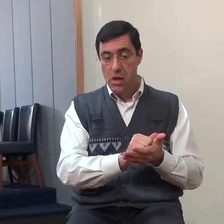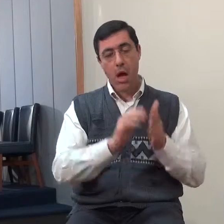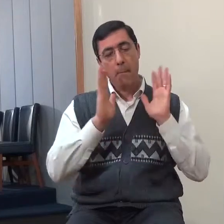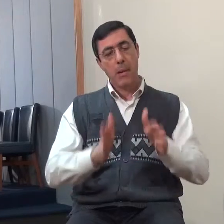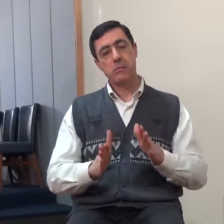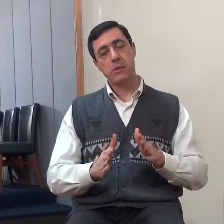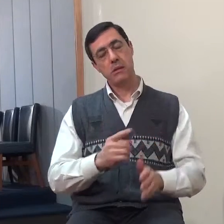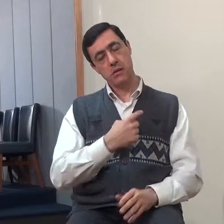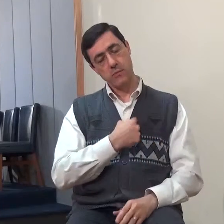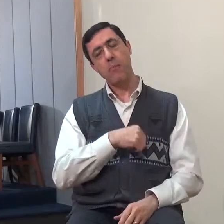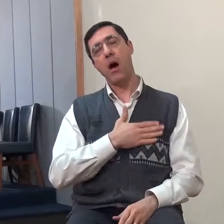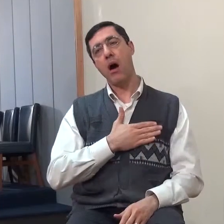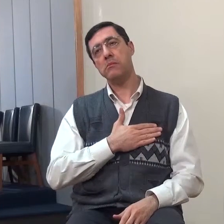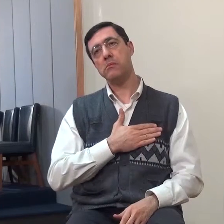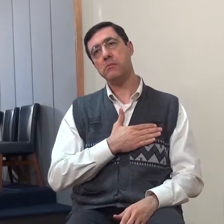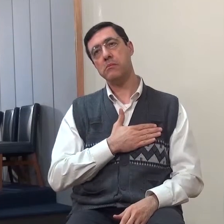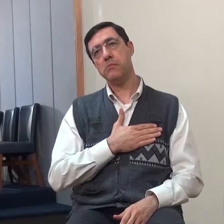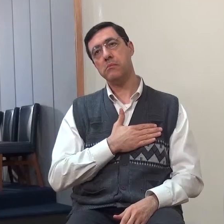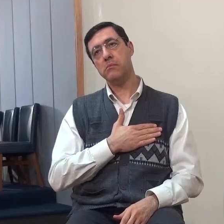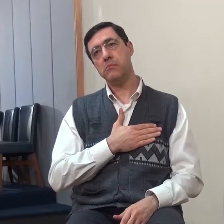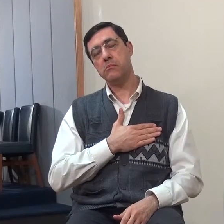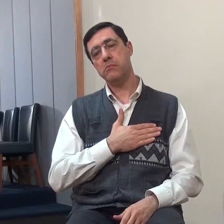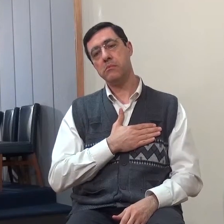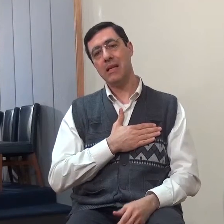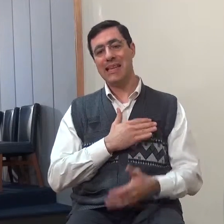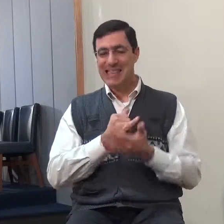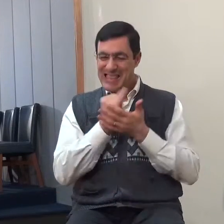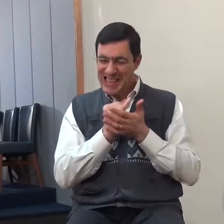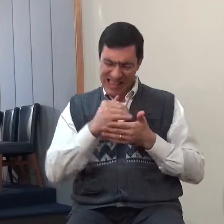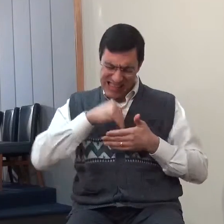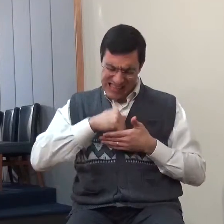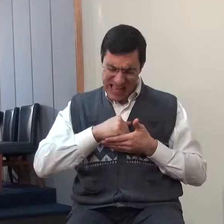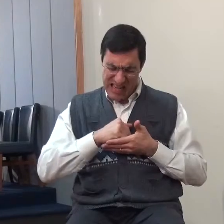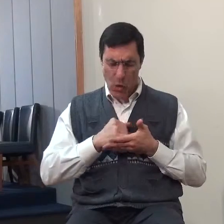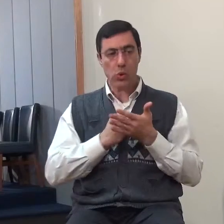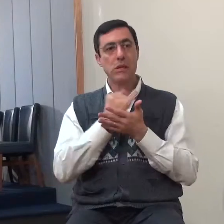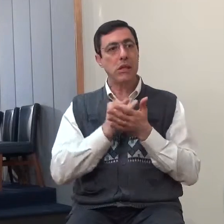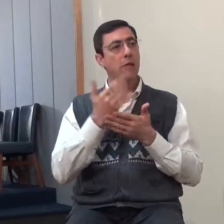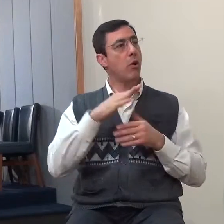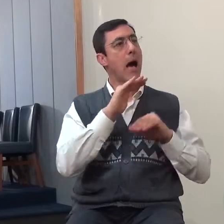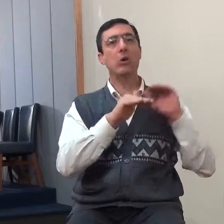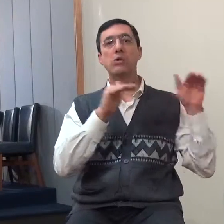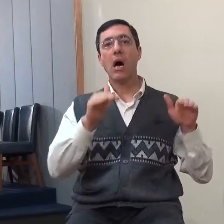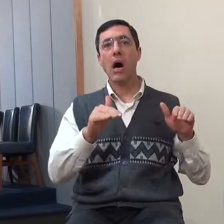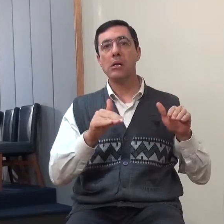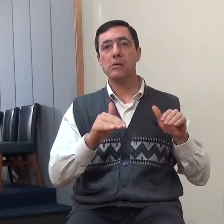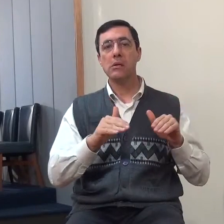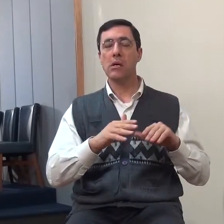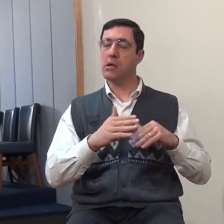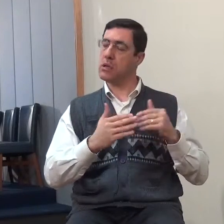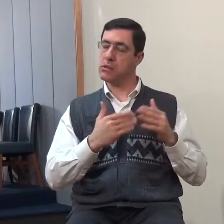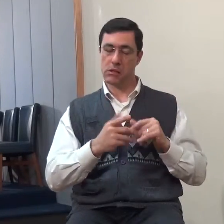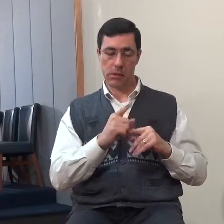sincere. Internal sins, external sins. So the disciples have been instructed